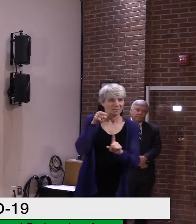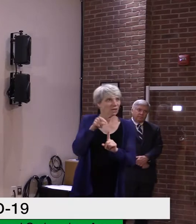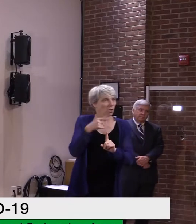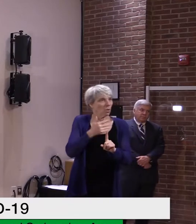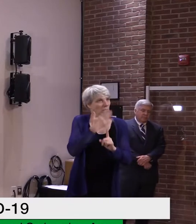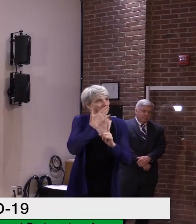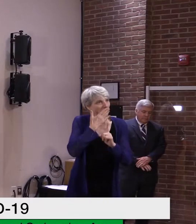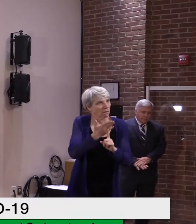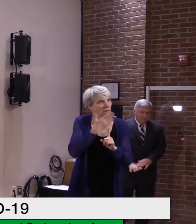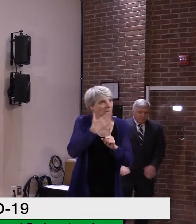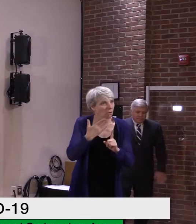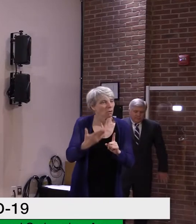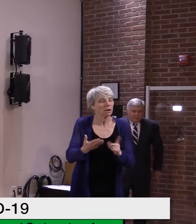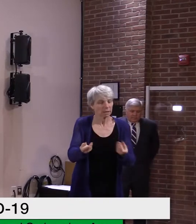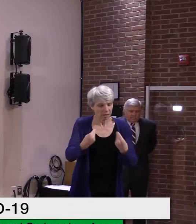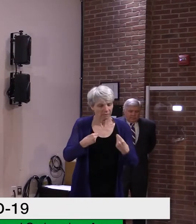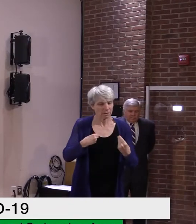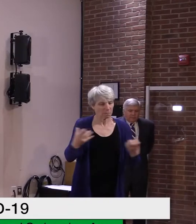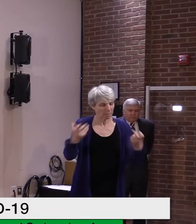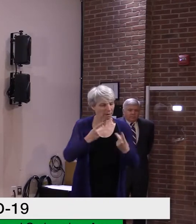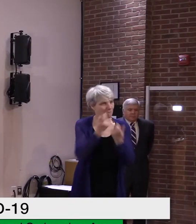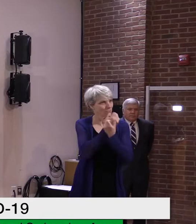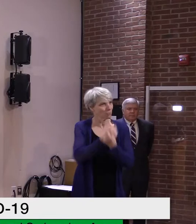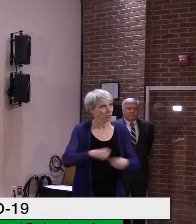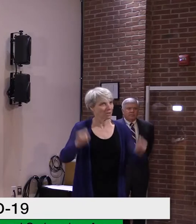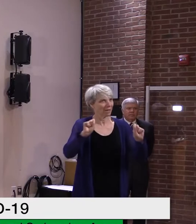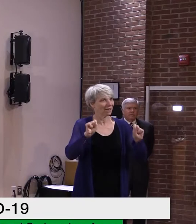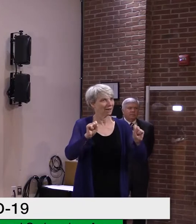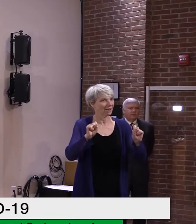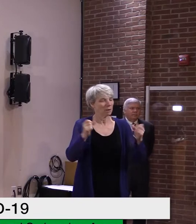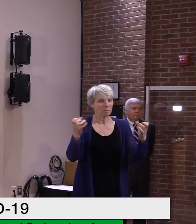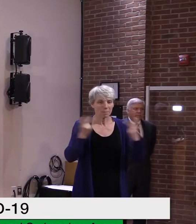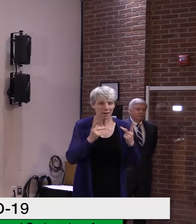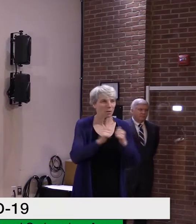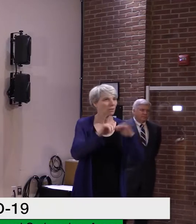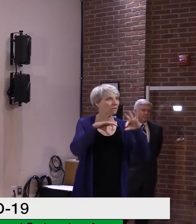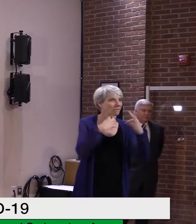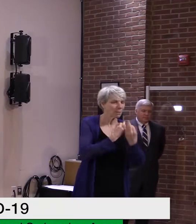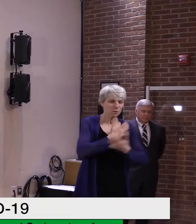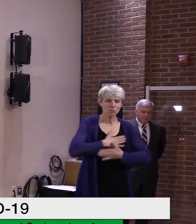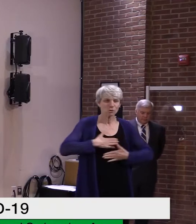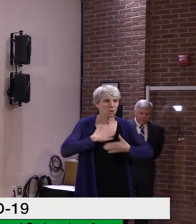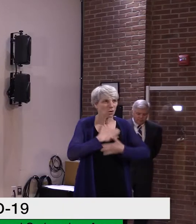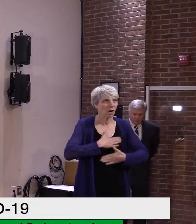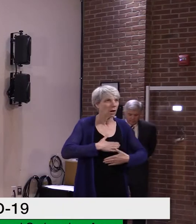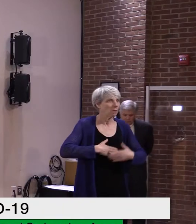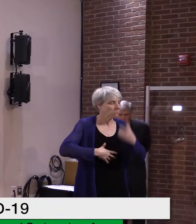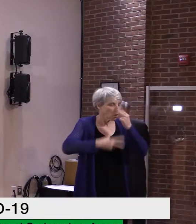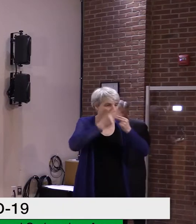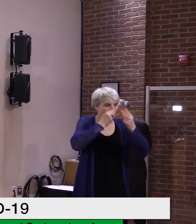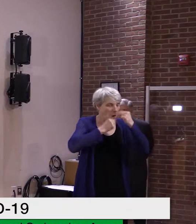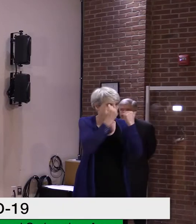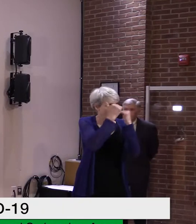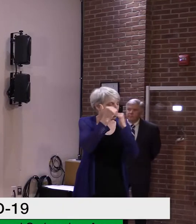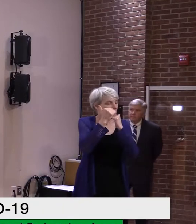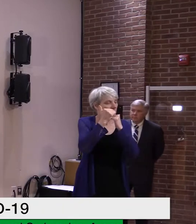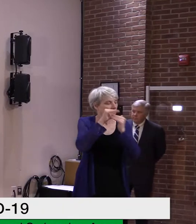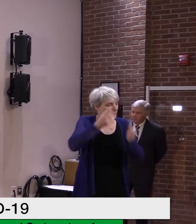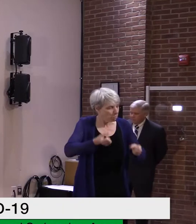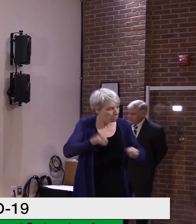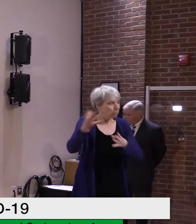are today. It's how we can live once again with fewer restrictions and ultimately end the